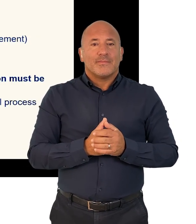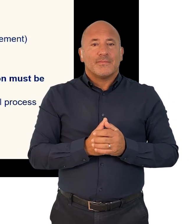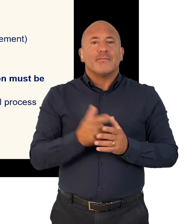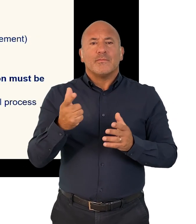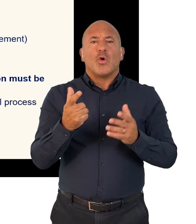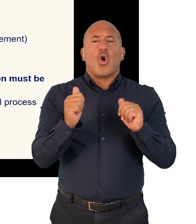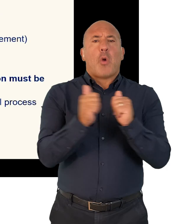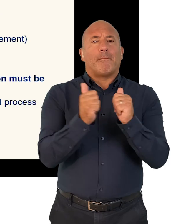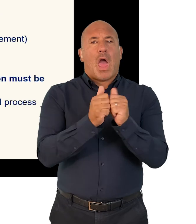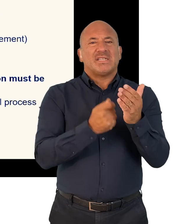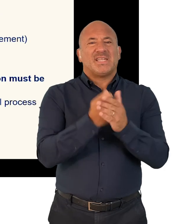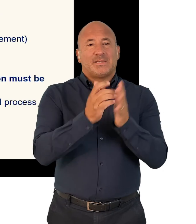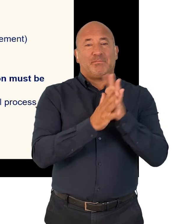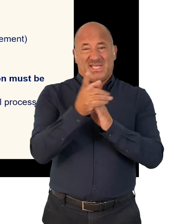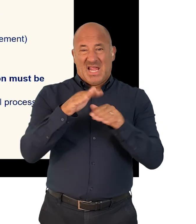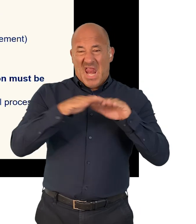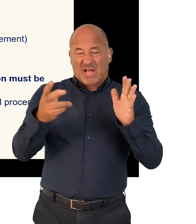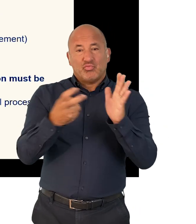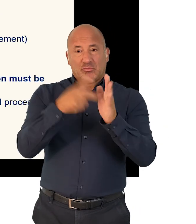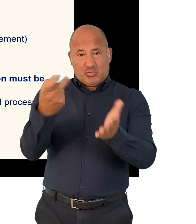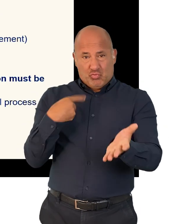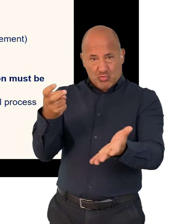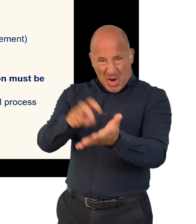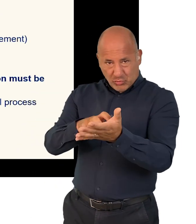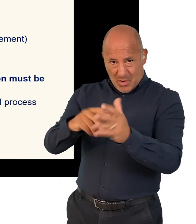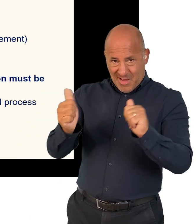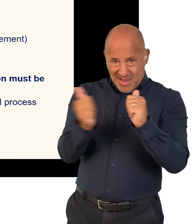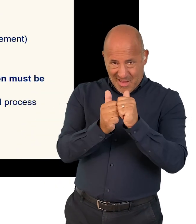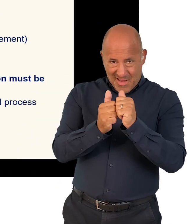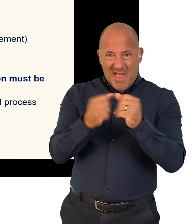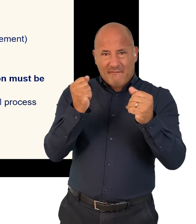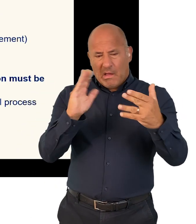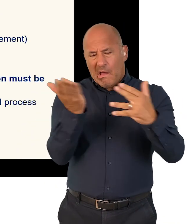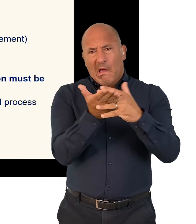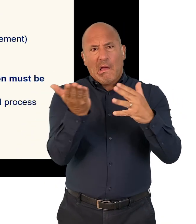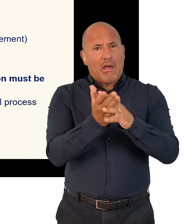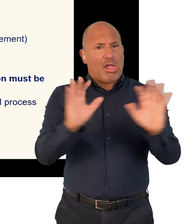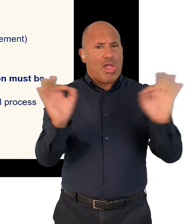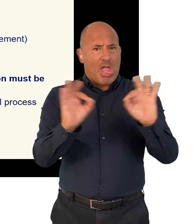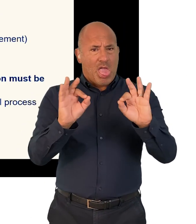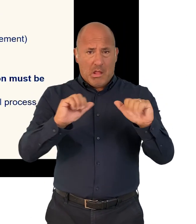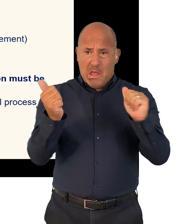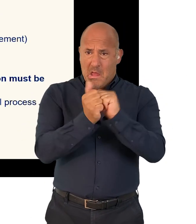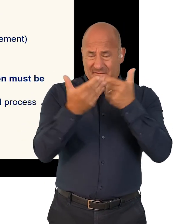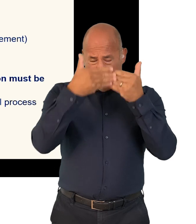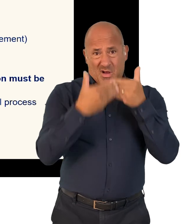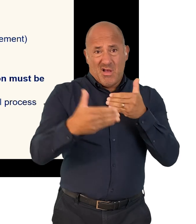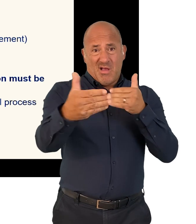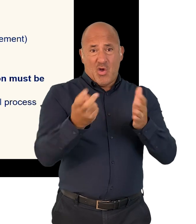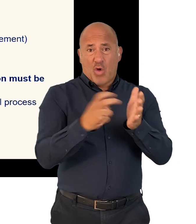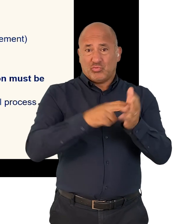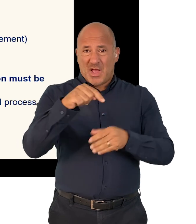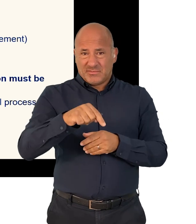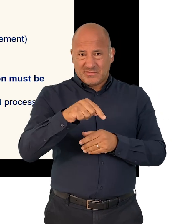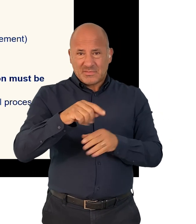A compliant lease is one which is registered with the land registry, is assignable, is without